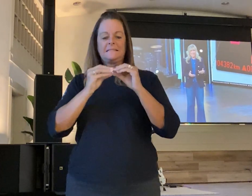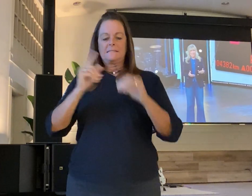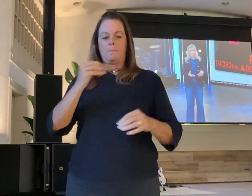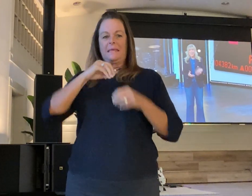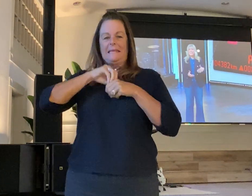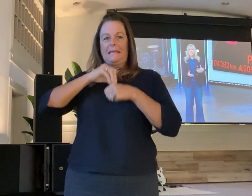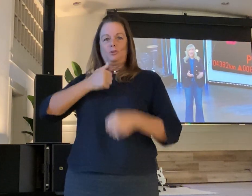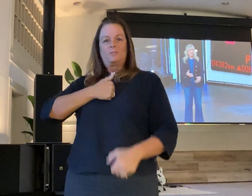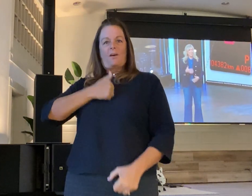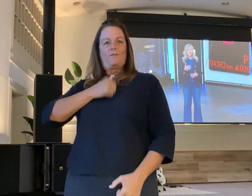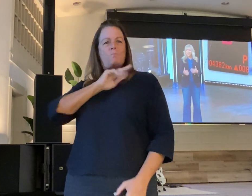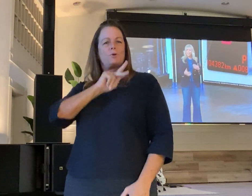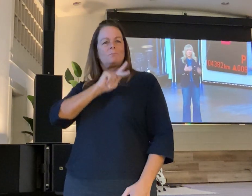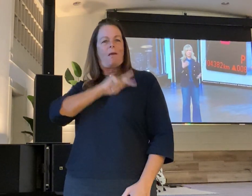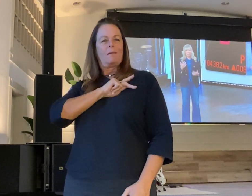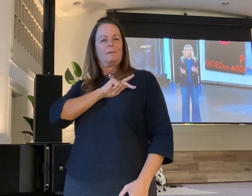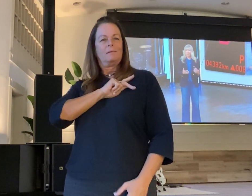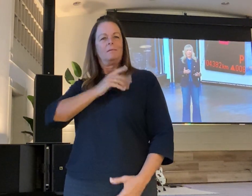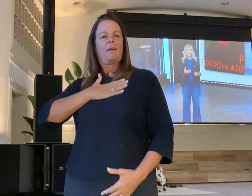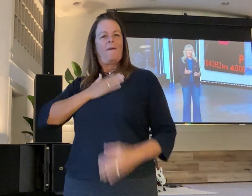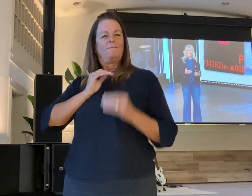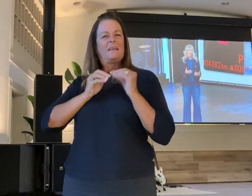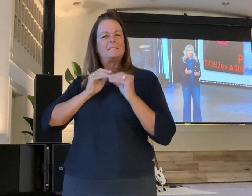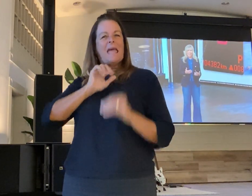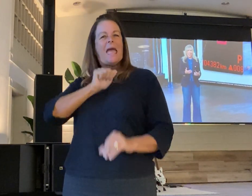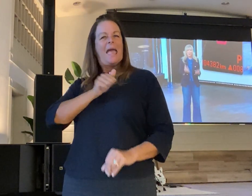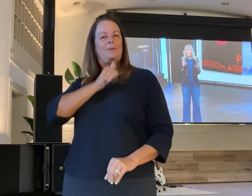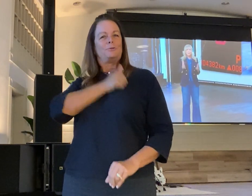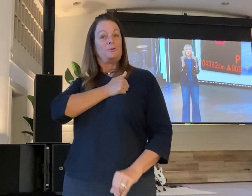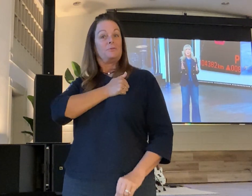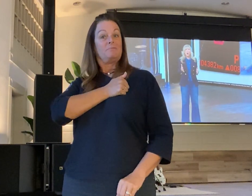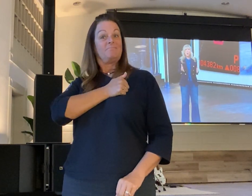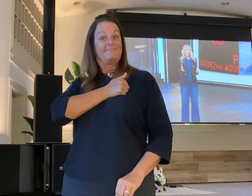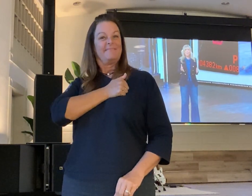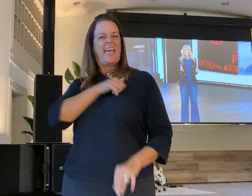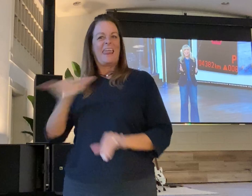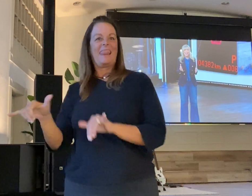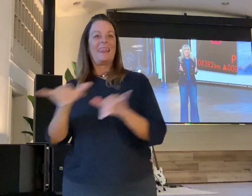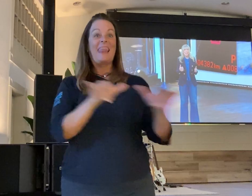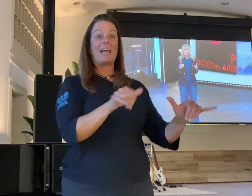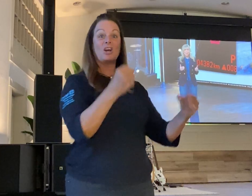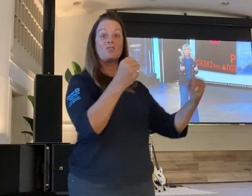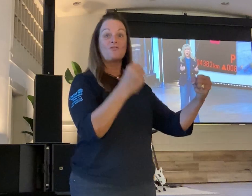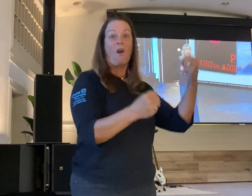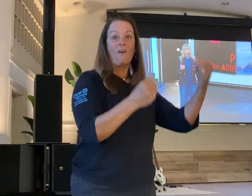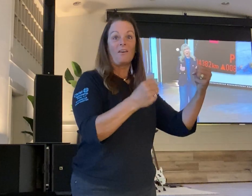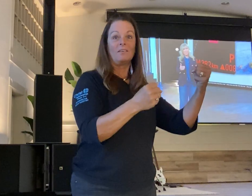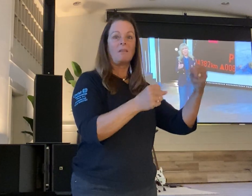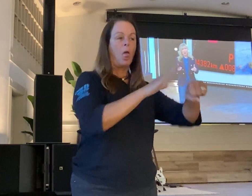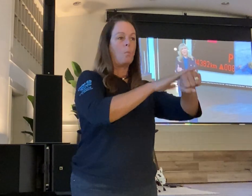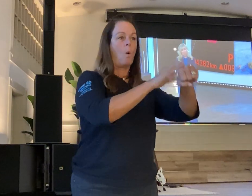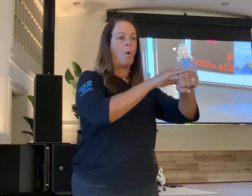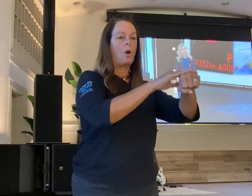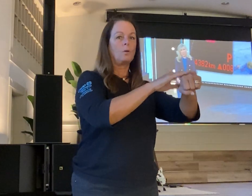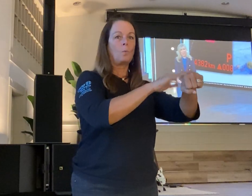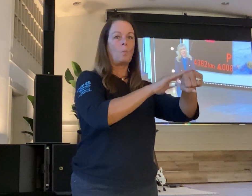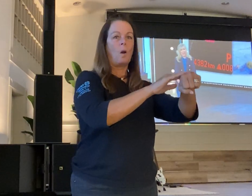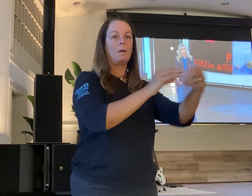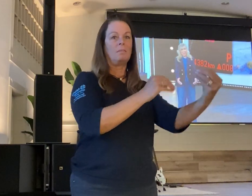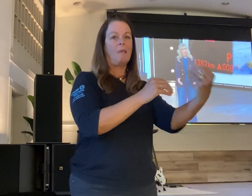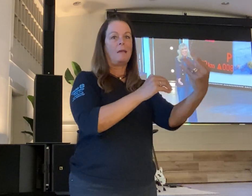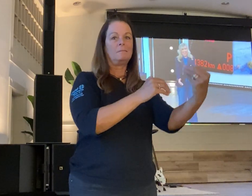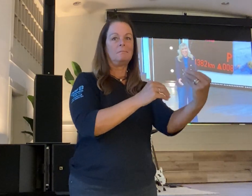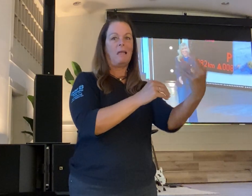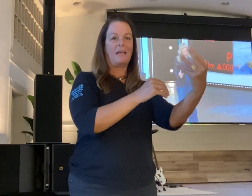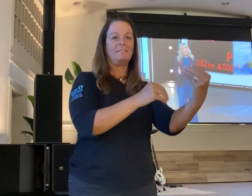tried to fix it many times and it just keeps coming back. And what you don't know is that you are actually driving around